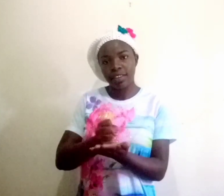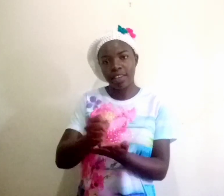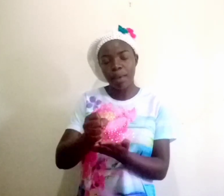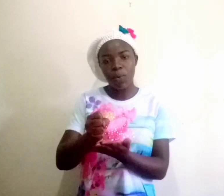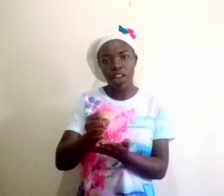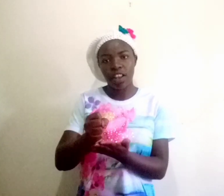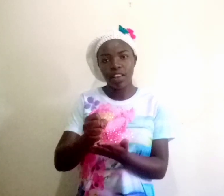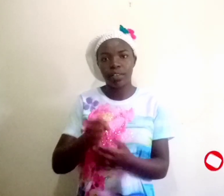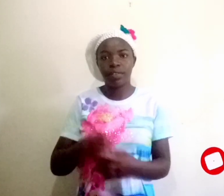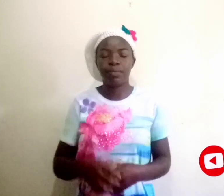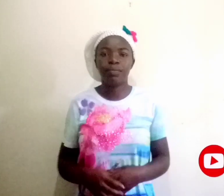Samuel.